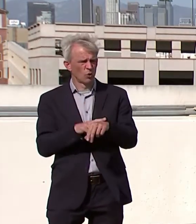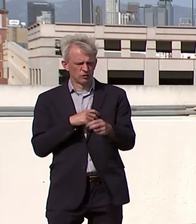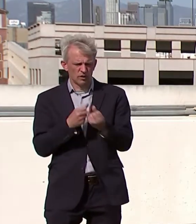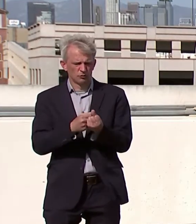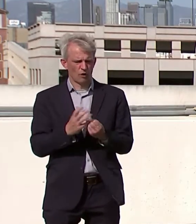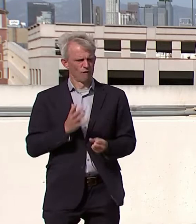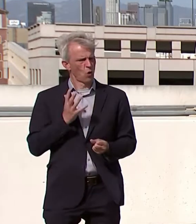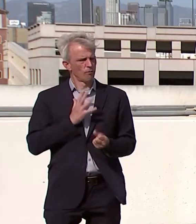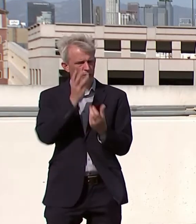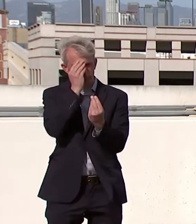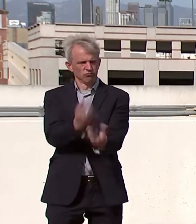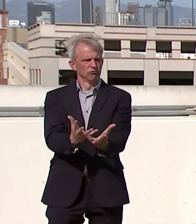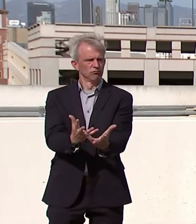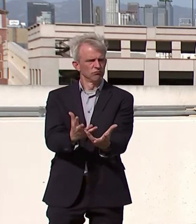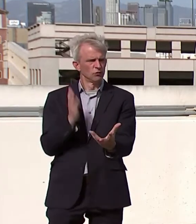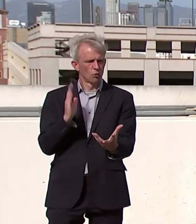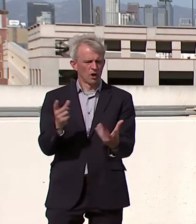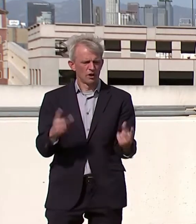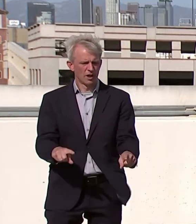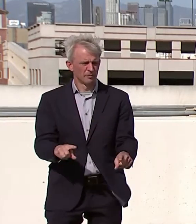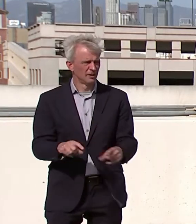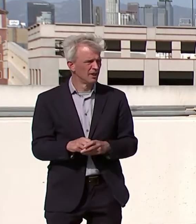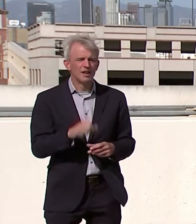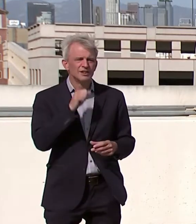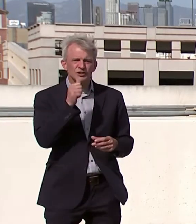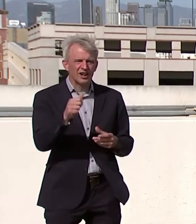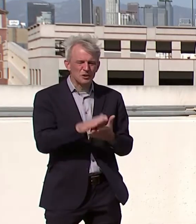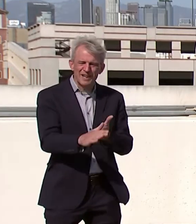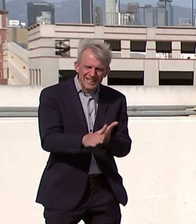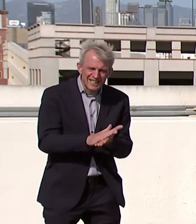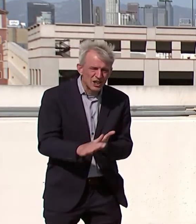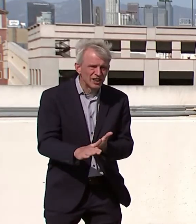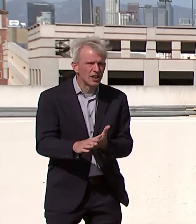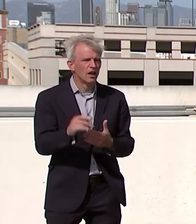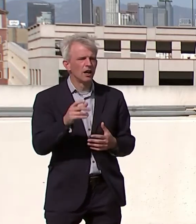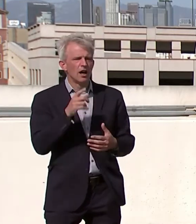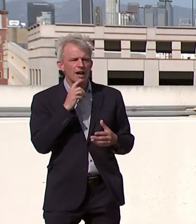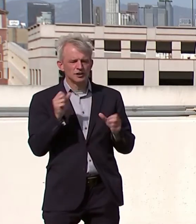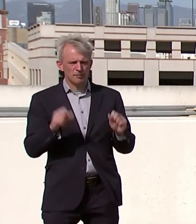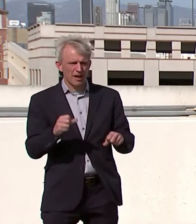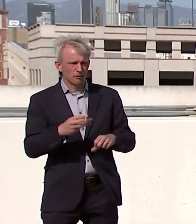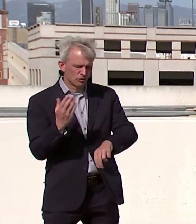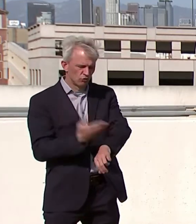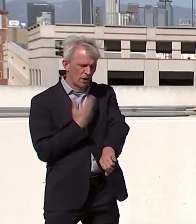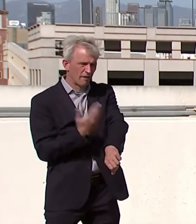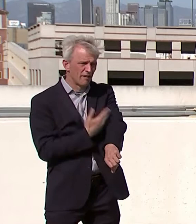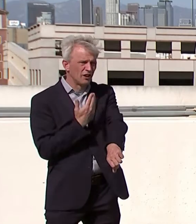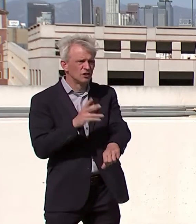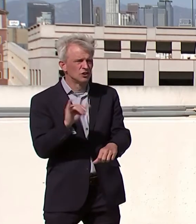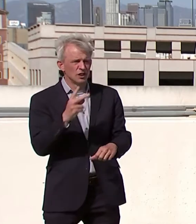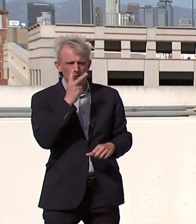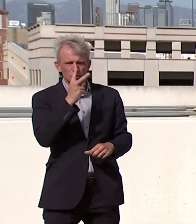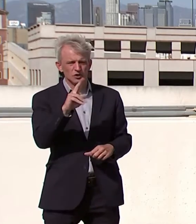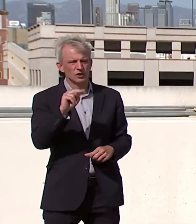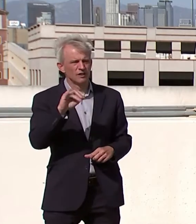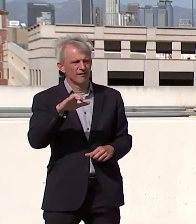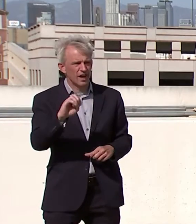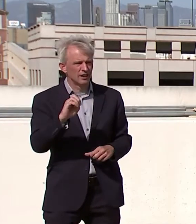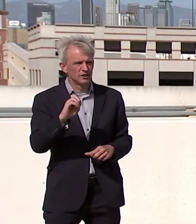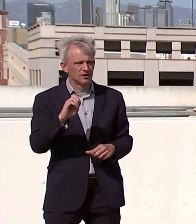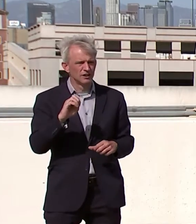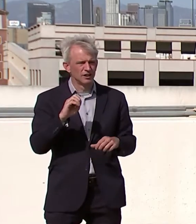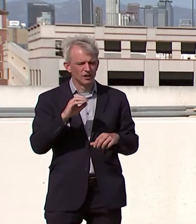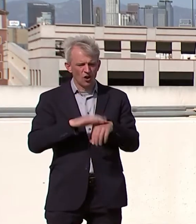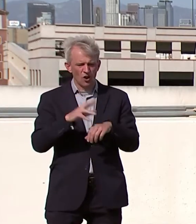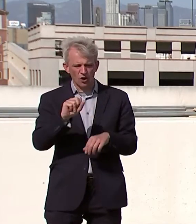happens. And it's, you know, it's not to be cleared, it's to be able to do the work at the lake that needs to happen, as we've seen in Venice when there was encampments on Rose